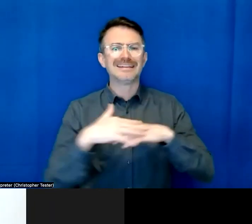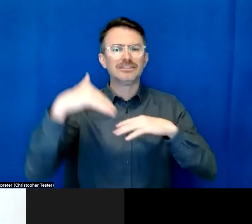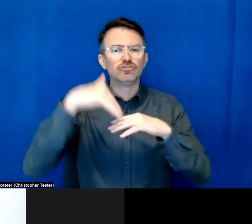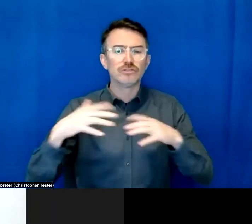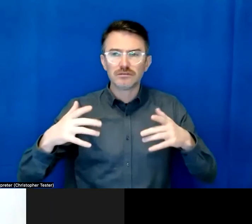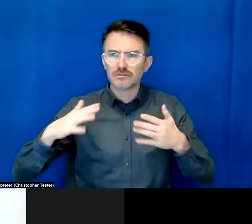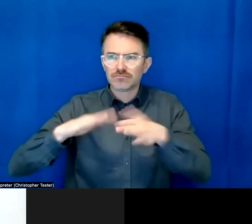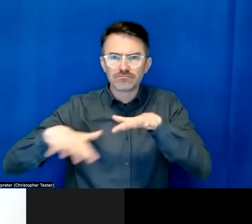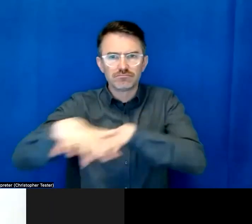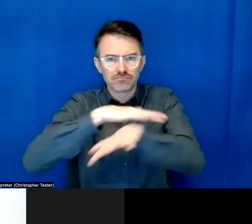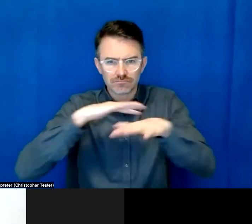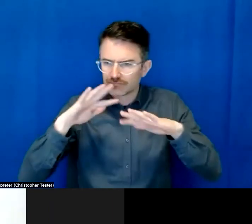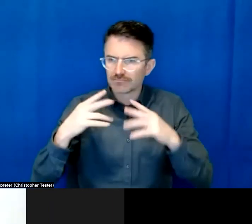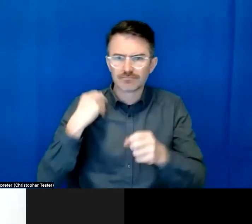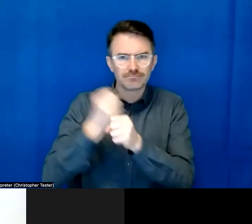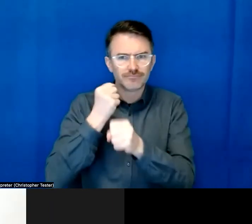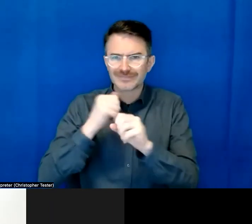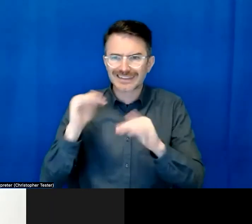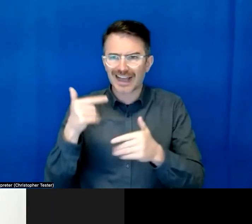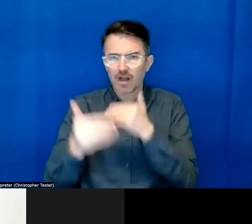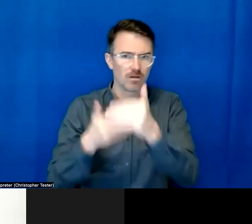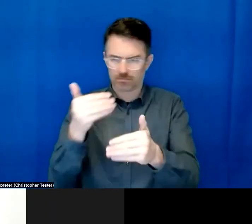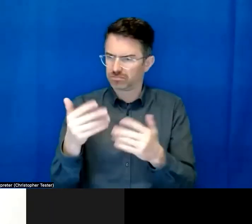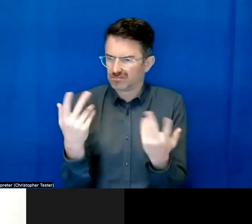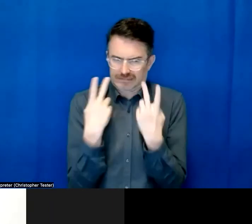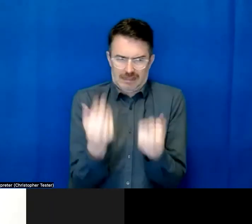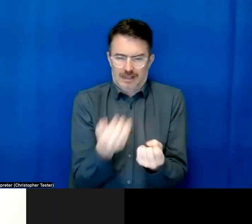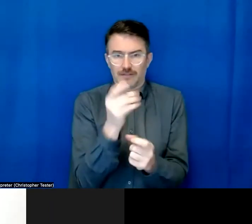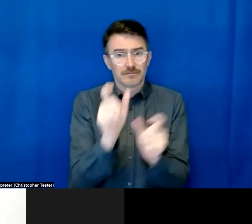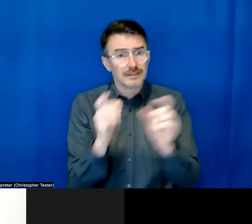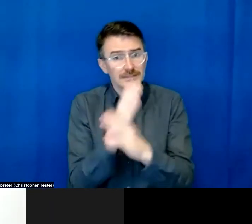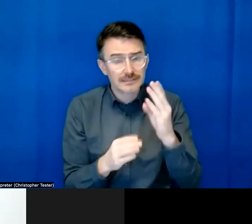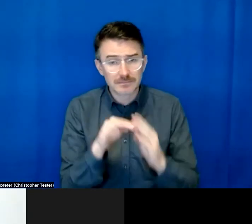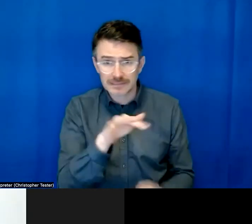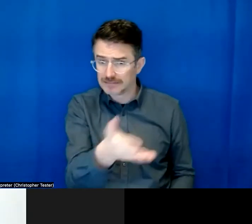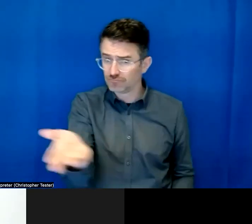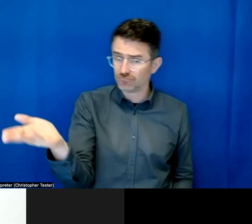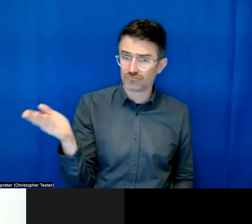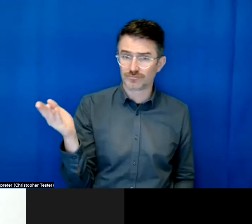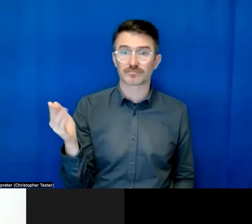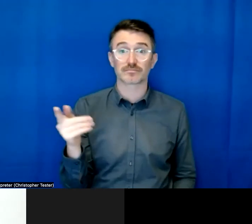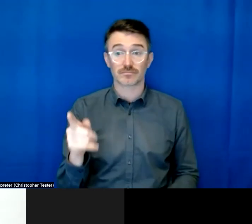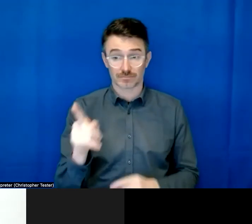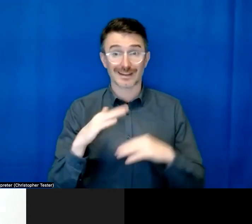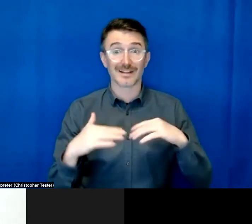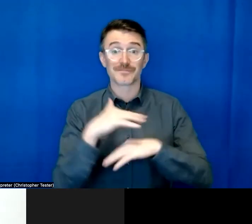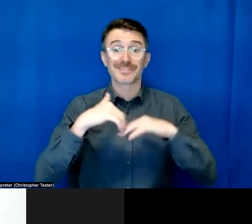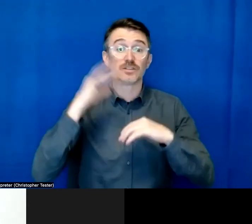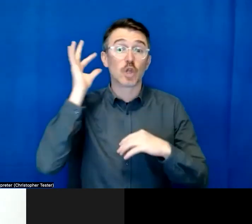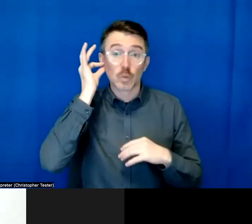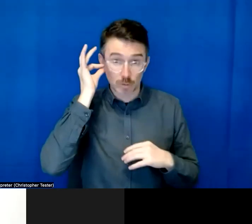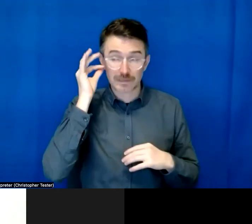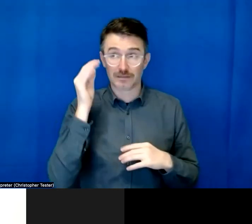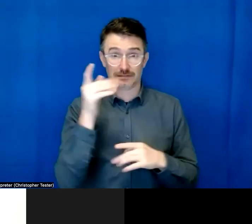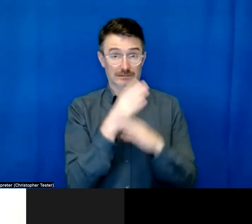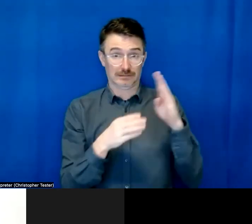of education, mostly lack of education of indigenous women with disabilities. We still face, they still